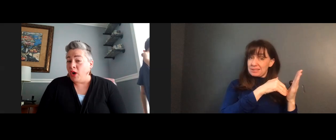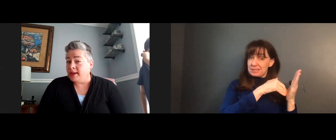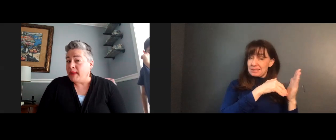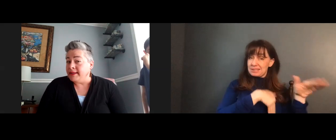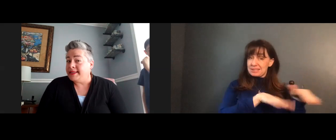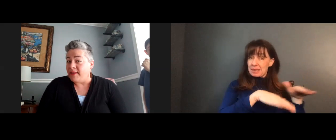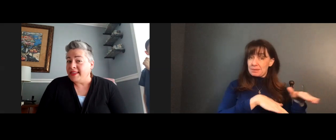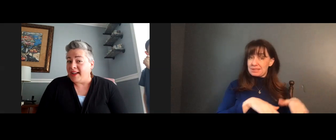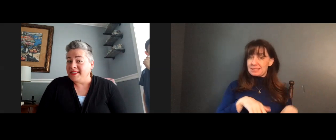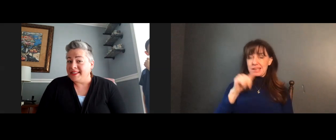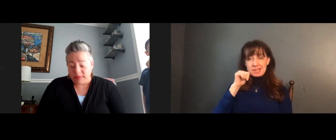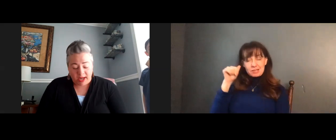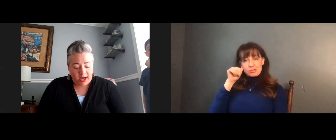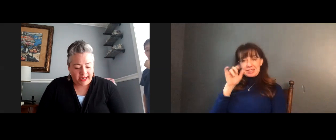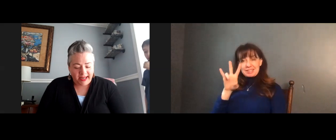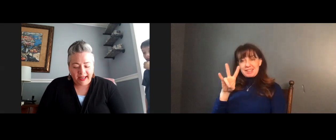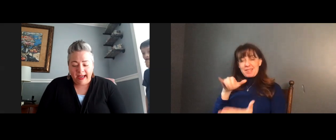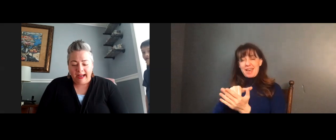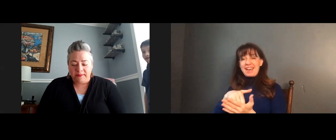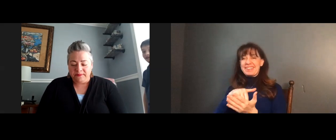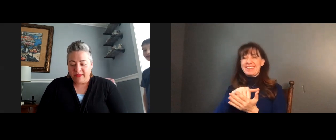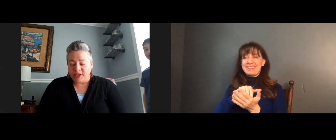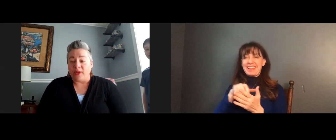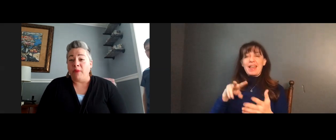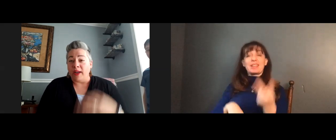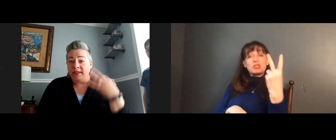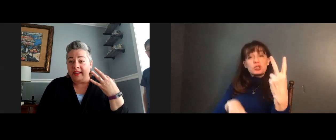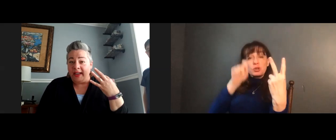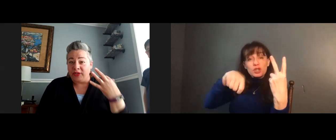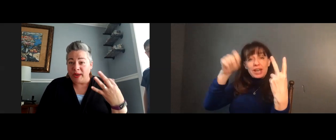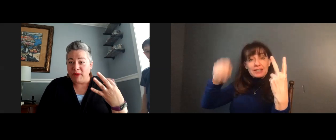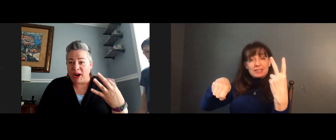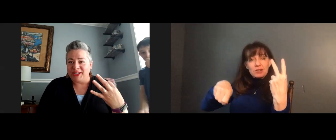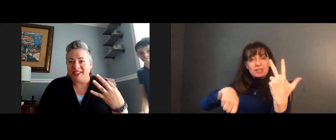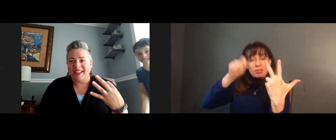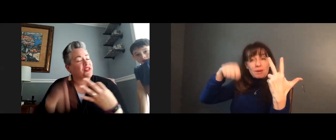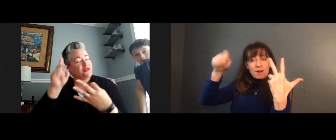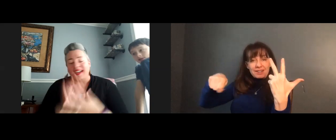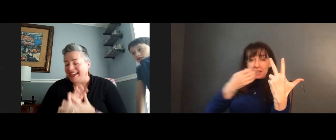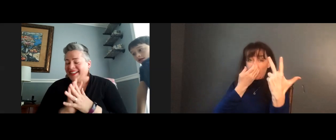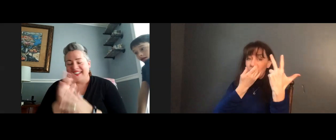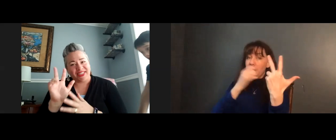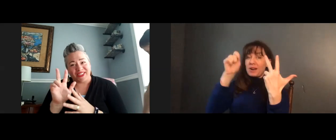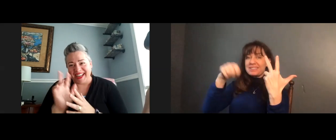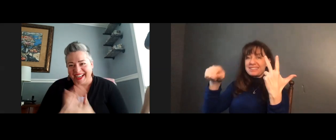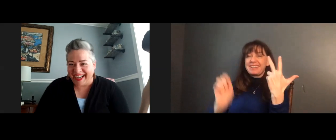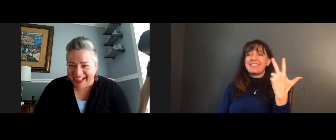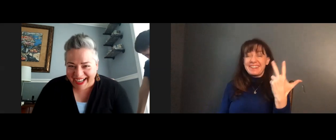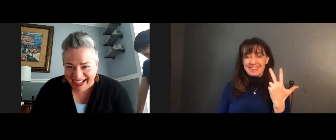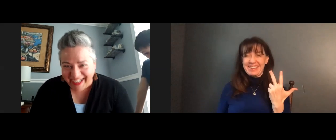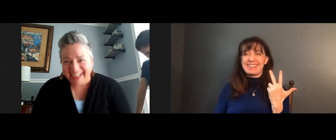i only walked about 7 000 steps connie um so i'm on uh three mark is that three months three